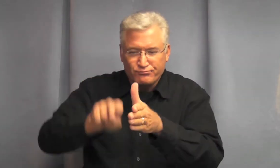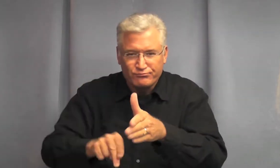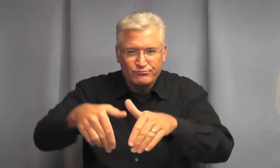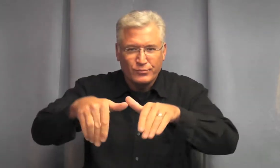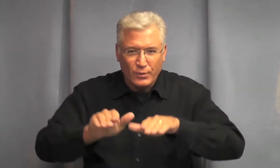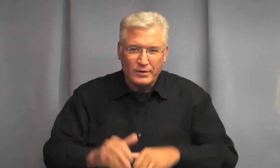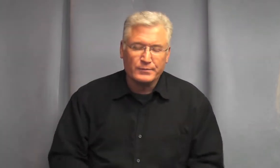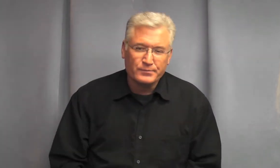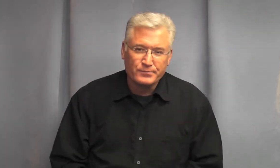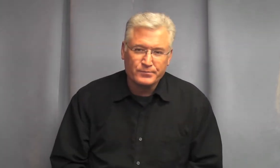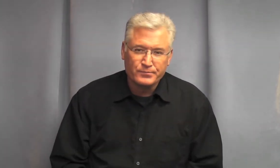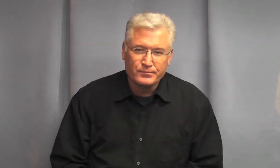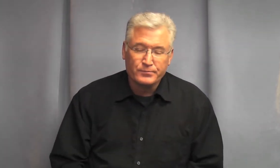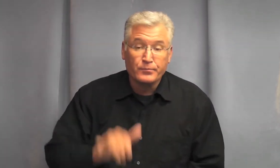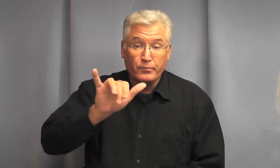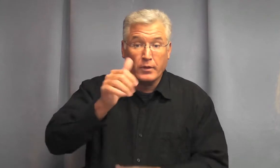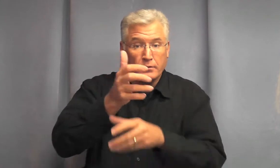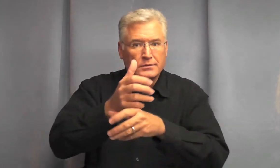delivered from the graveyard of death.